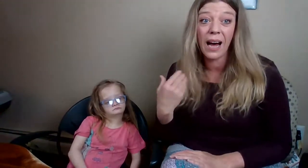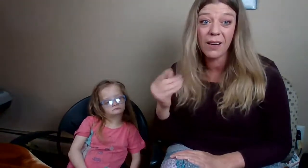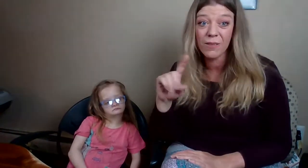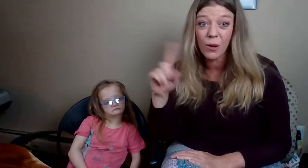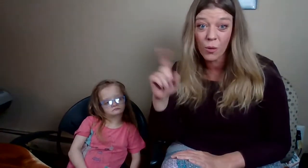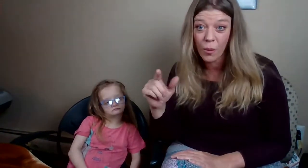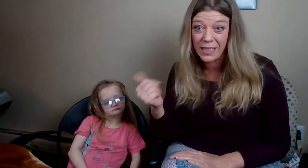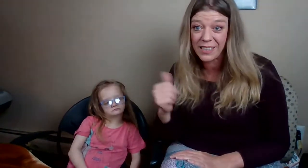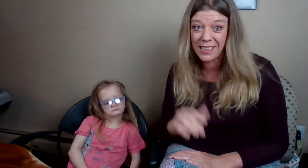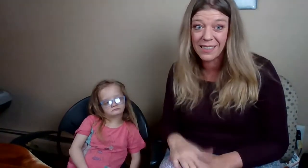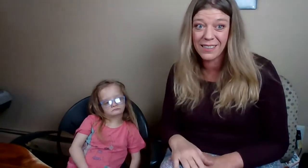have questions?